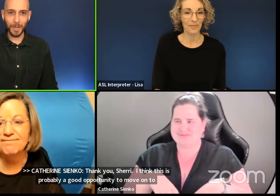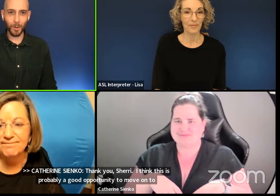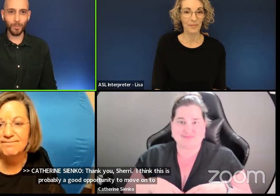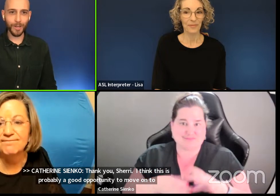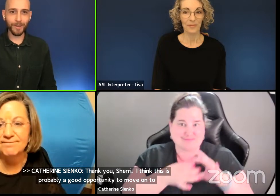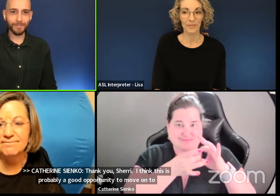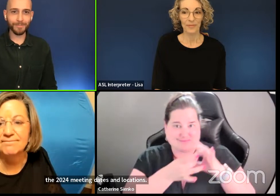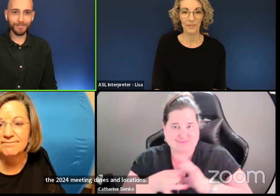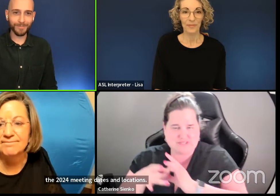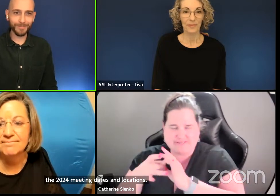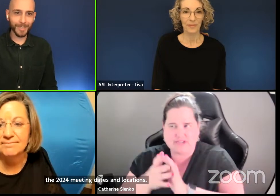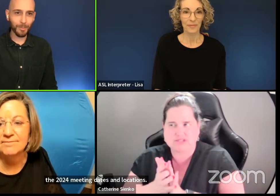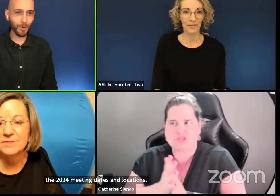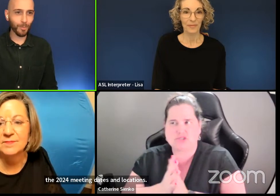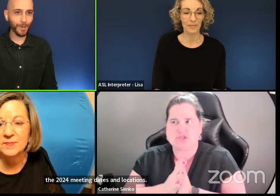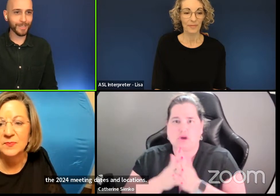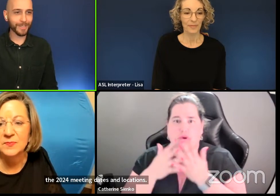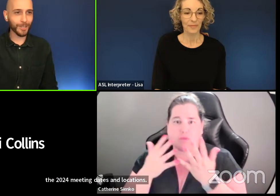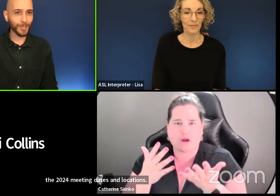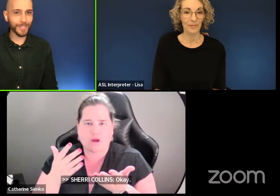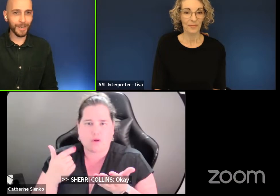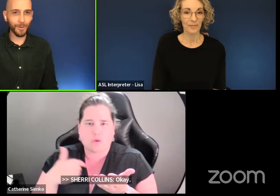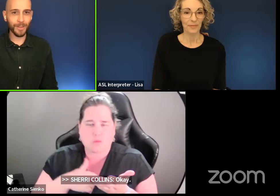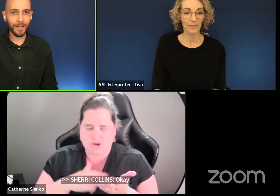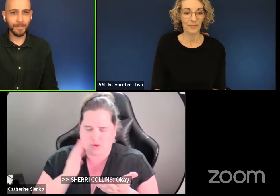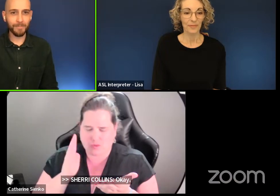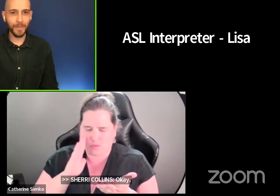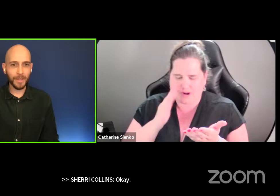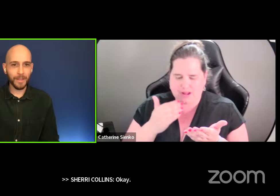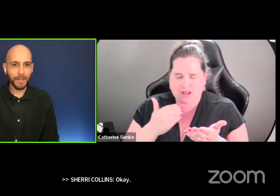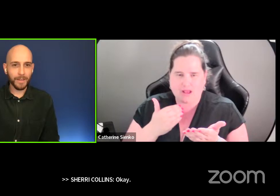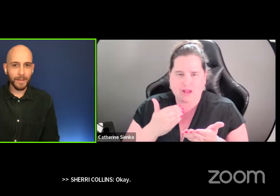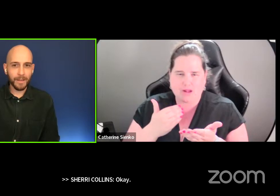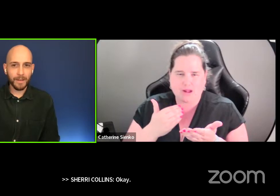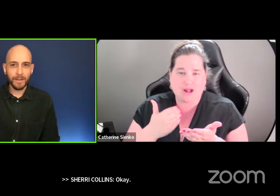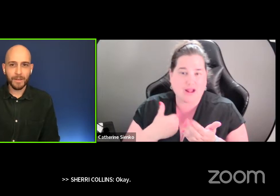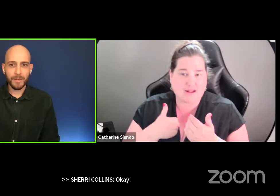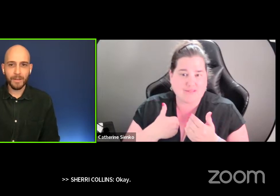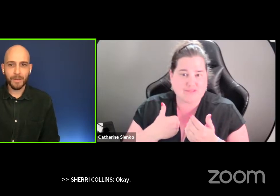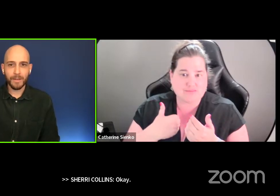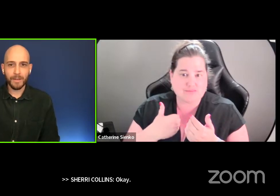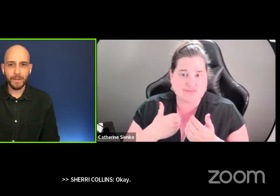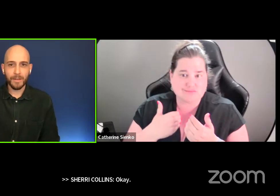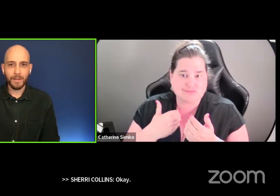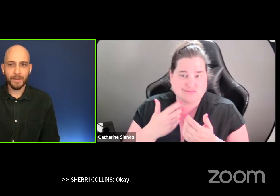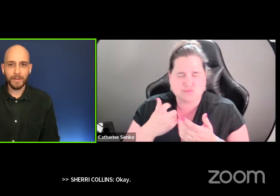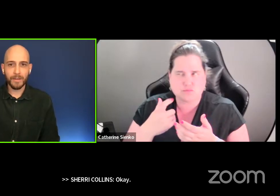That would be appropriate. That's appropriate, a good segue there.